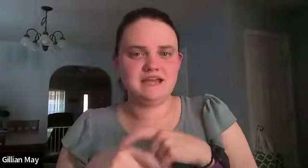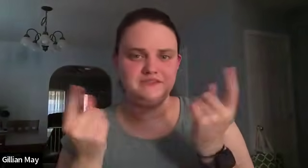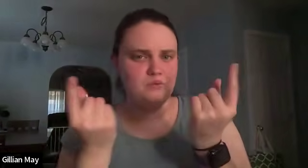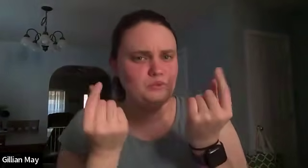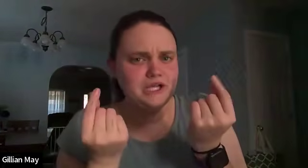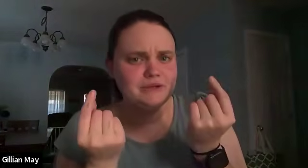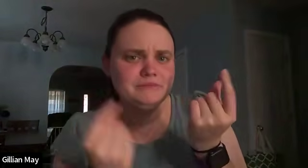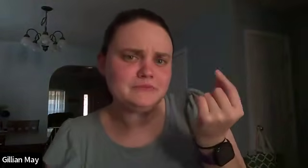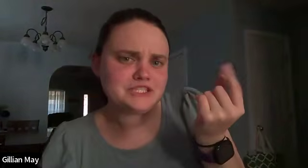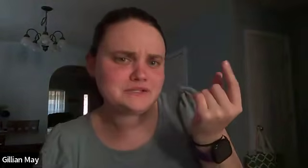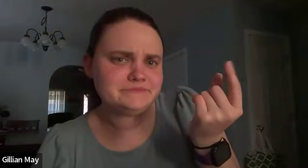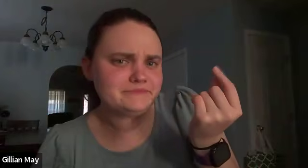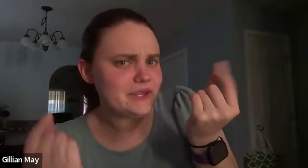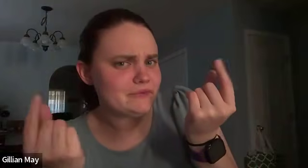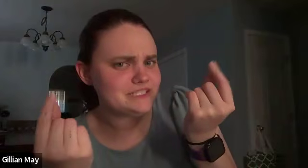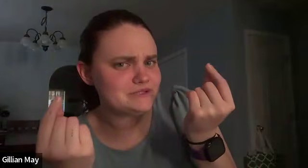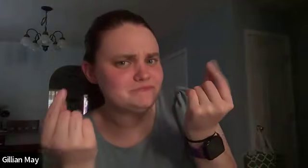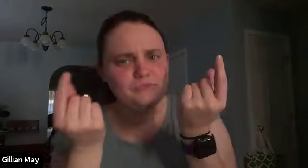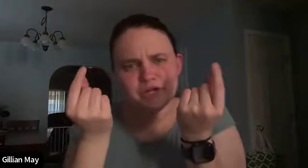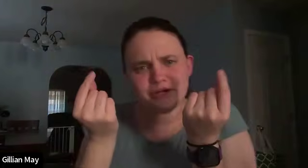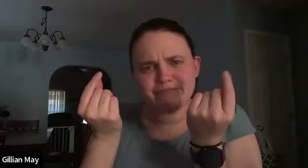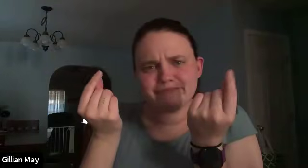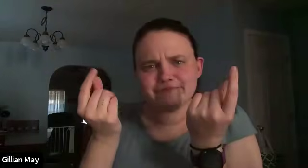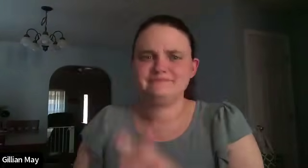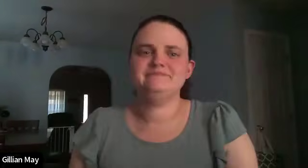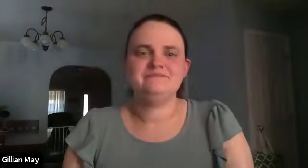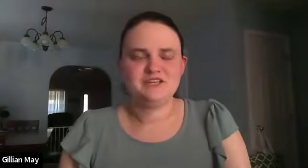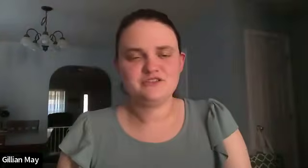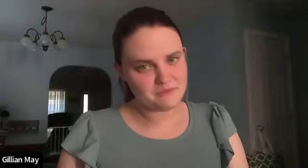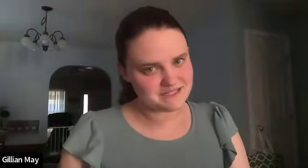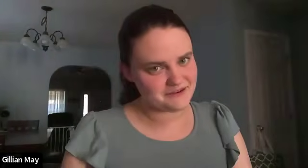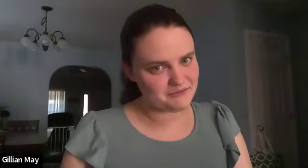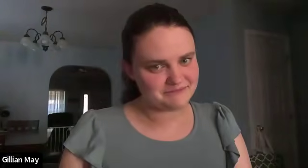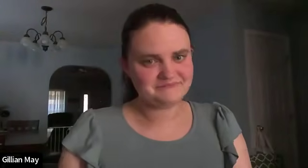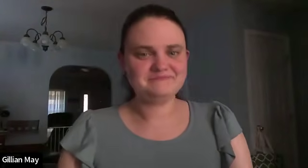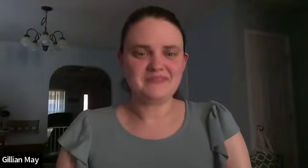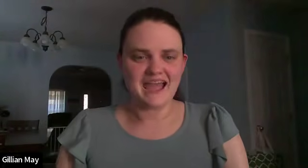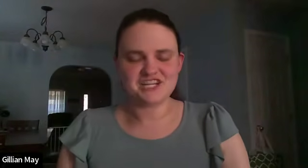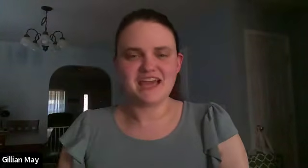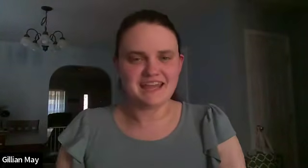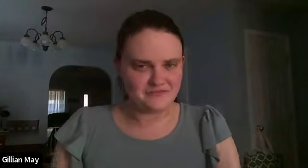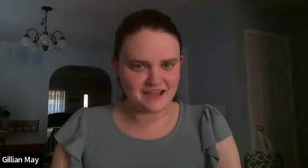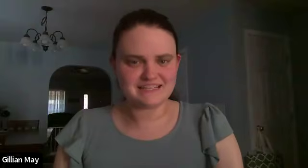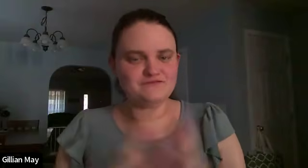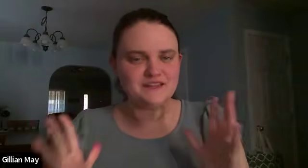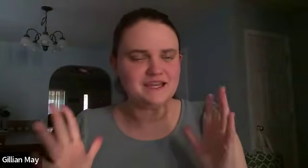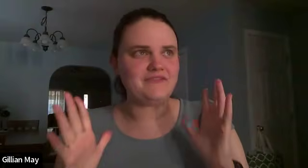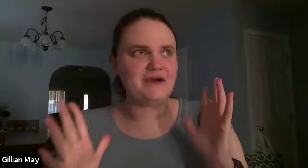time with that one. What are you doing? What you doing? What you doing? What are you doing? So that one is a fun one. I just had to add that because I feel like that